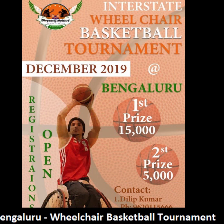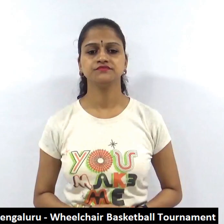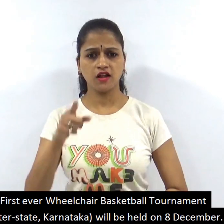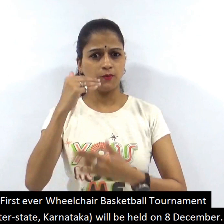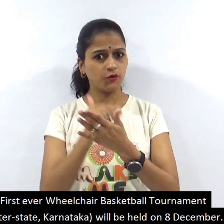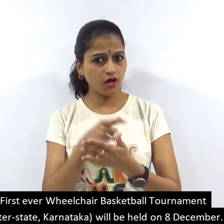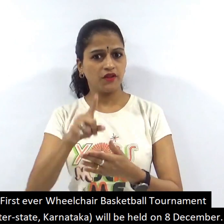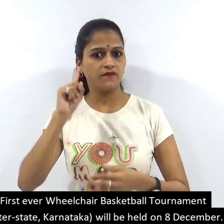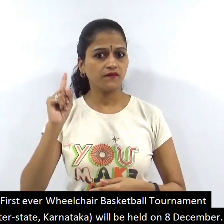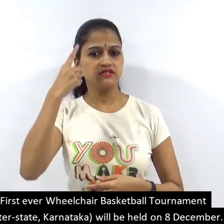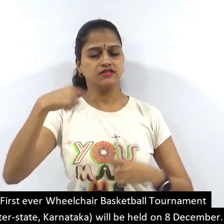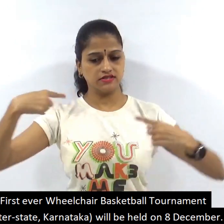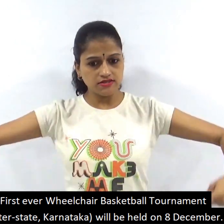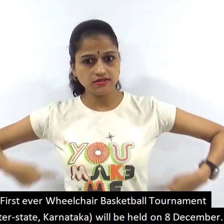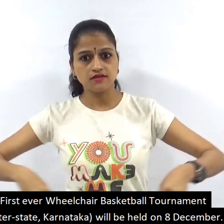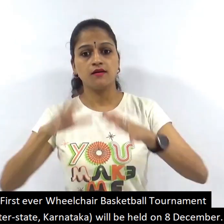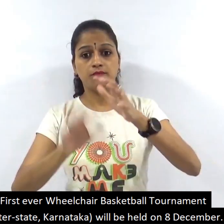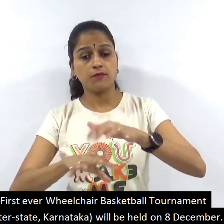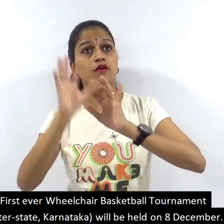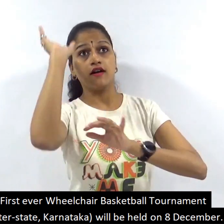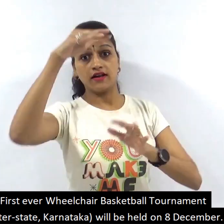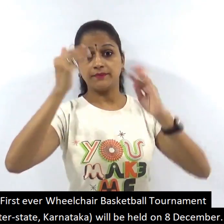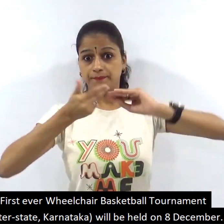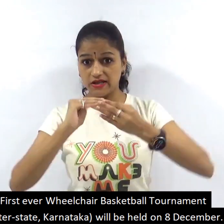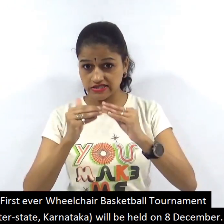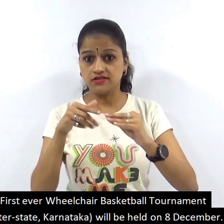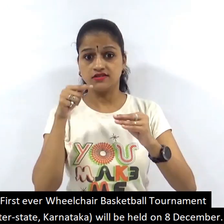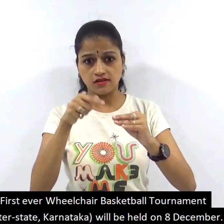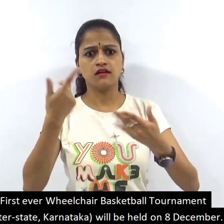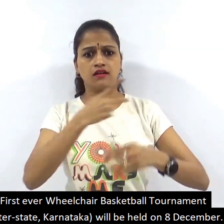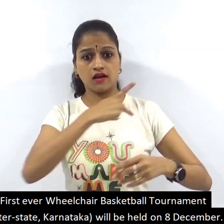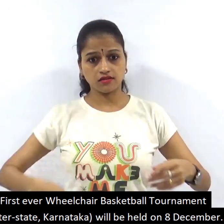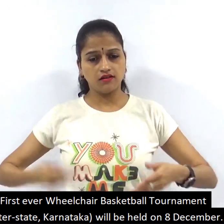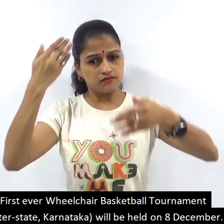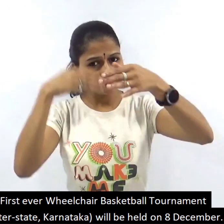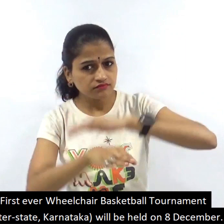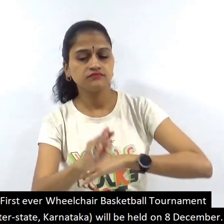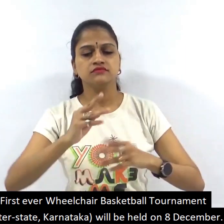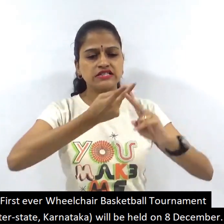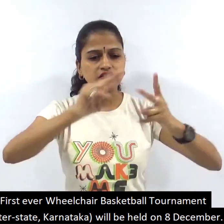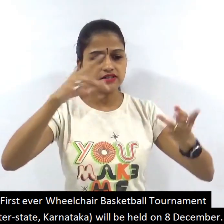The ever wheelchair basketball tournament in the state, Karnataka, will be held on 8 December.